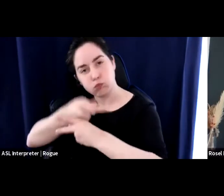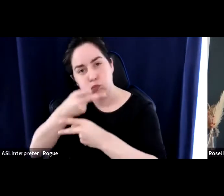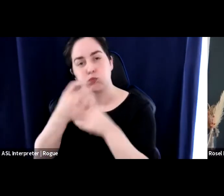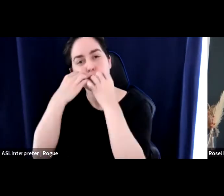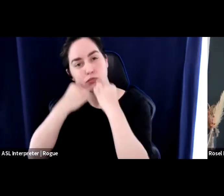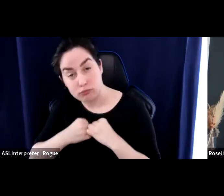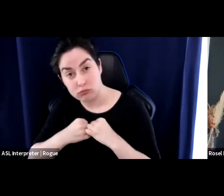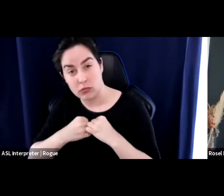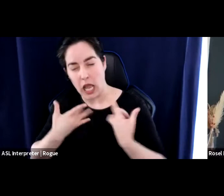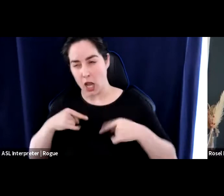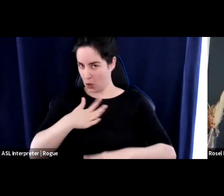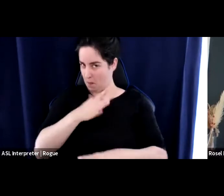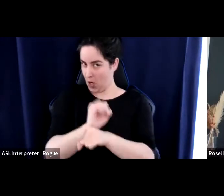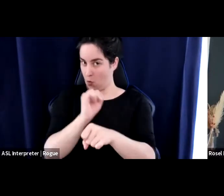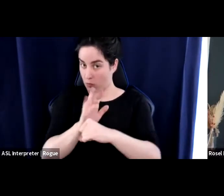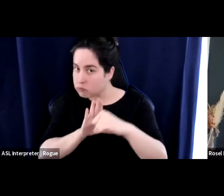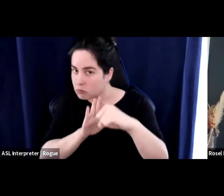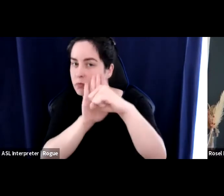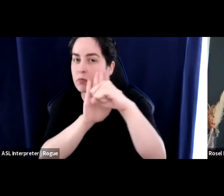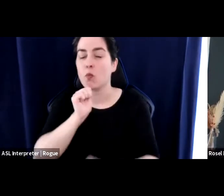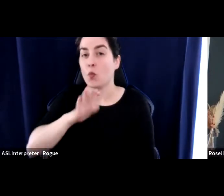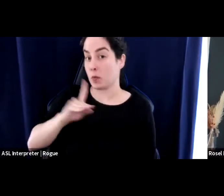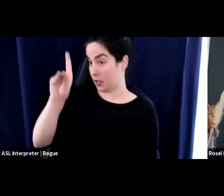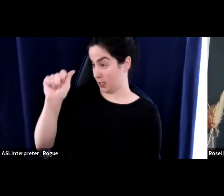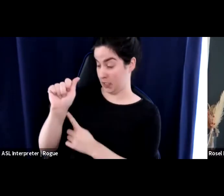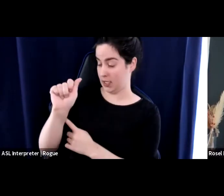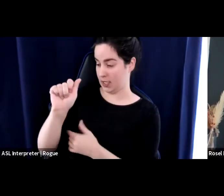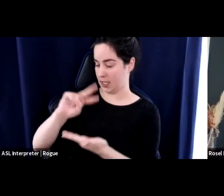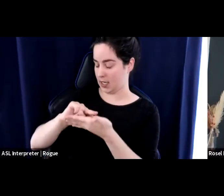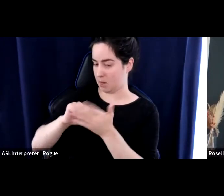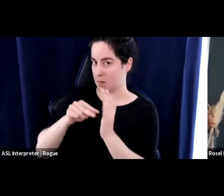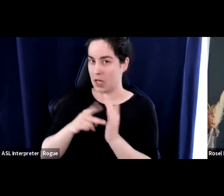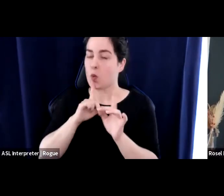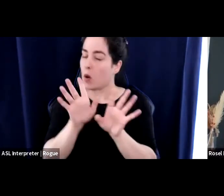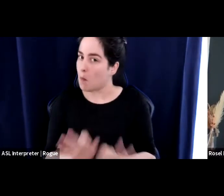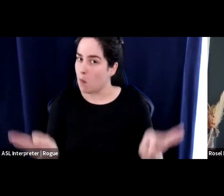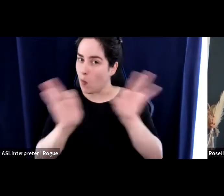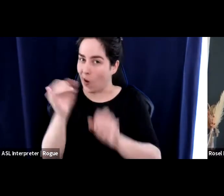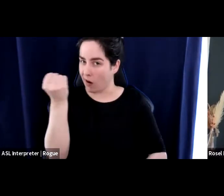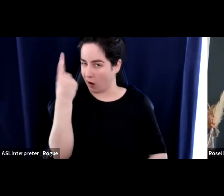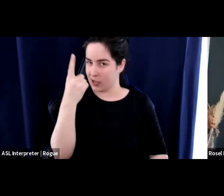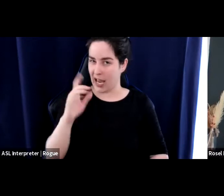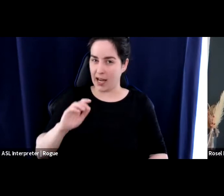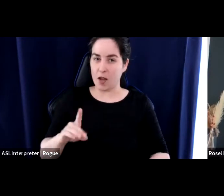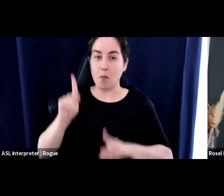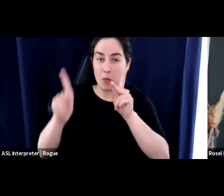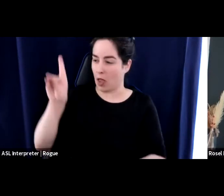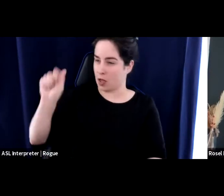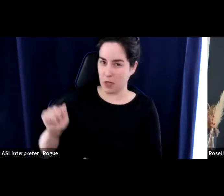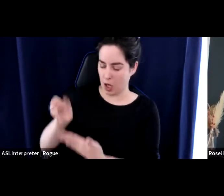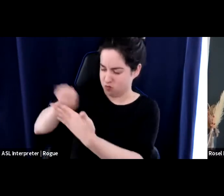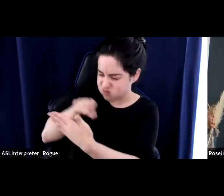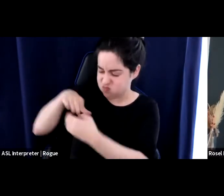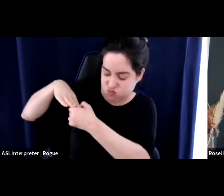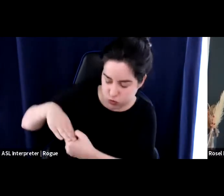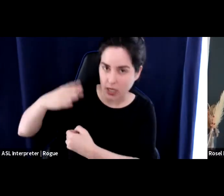I think it's really important for us to situate ableism as both a distinct source of oppression